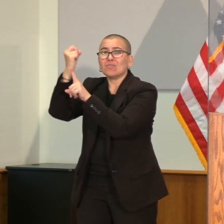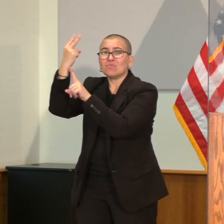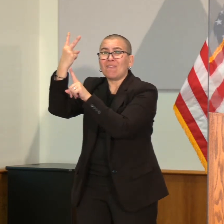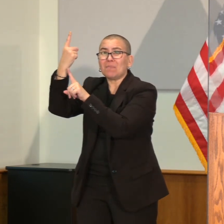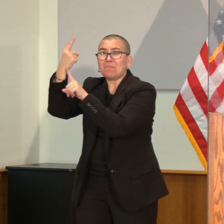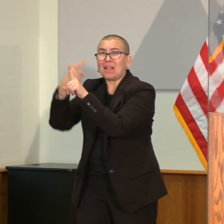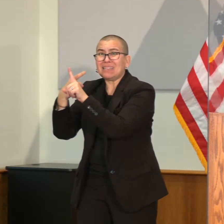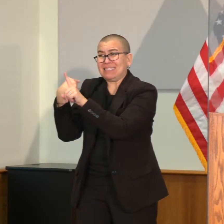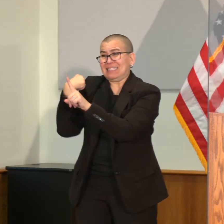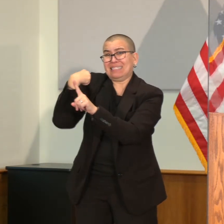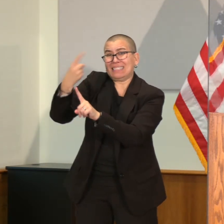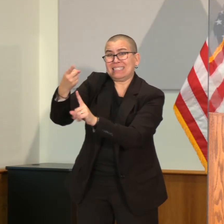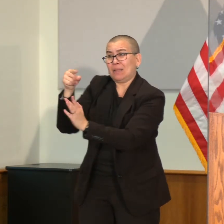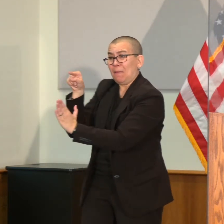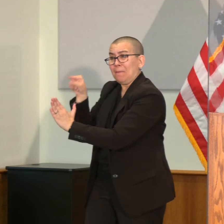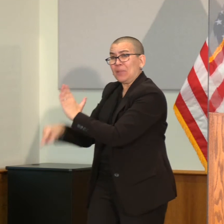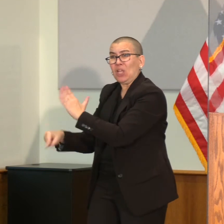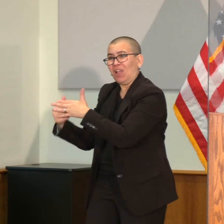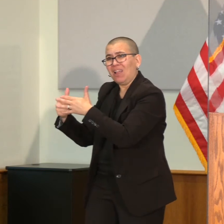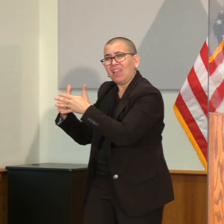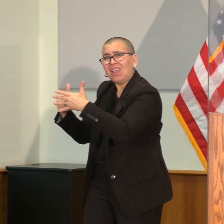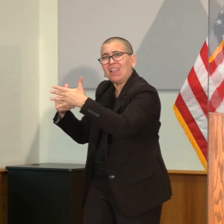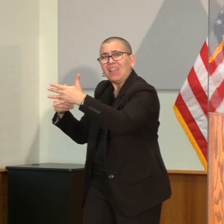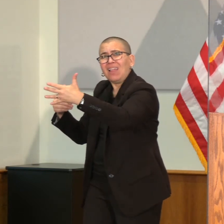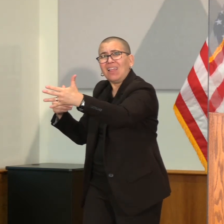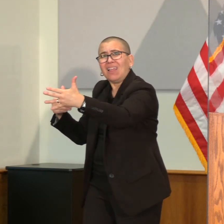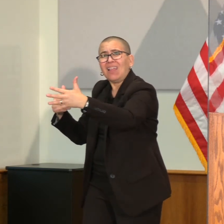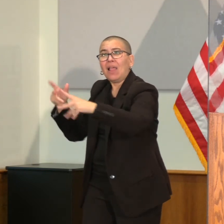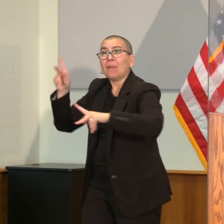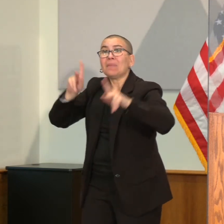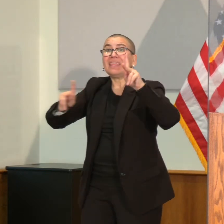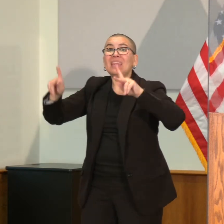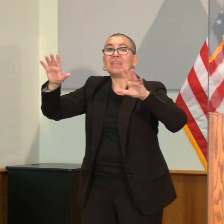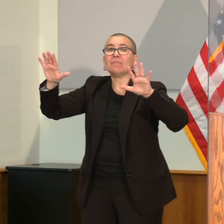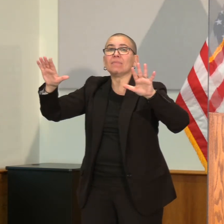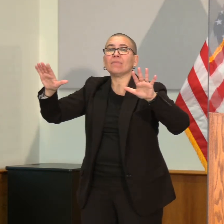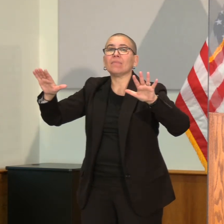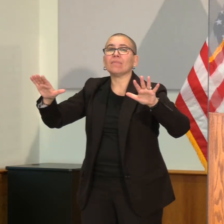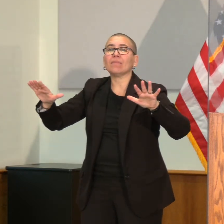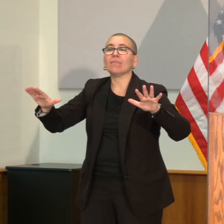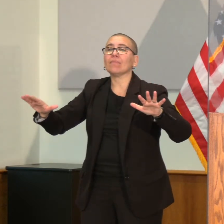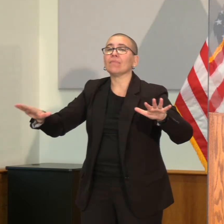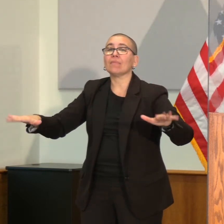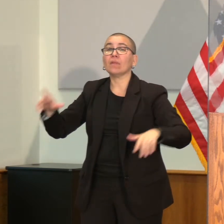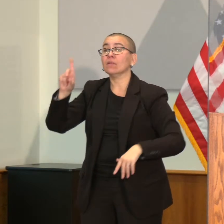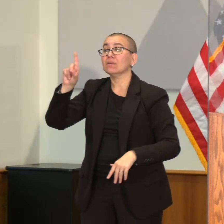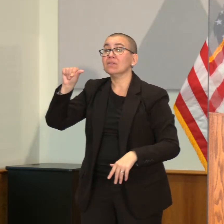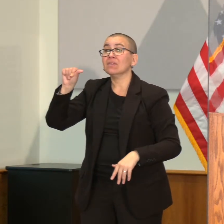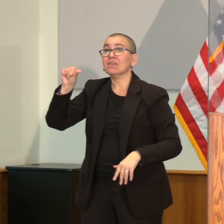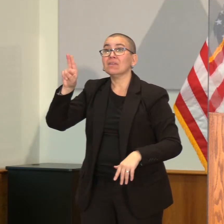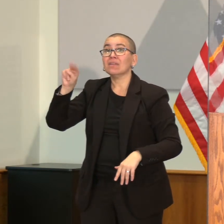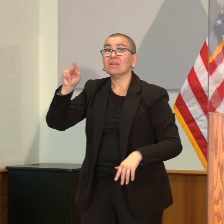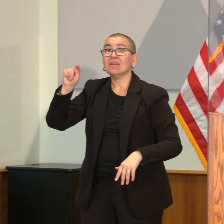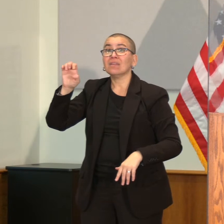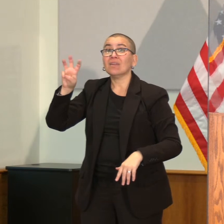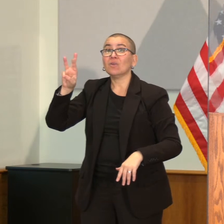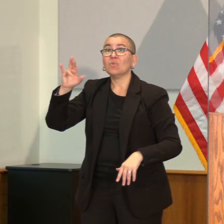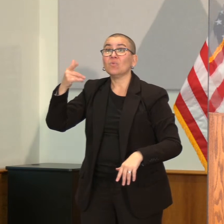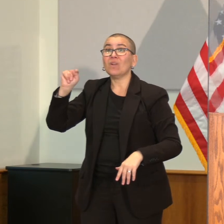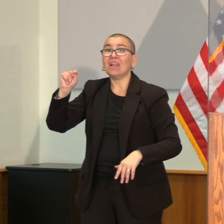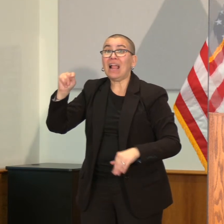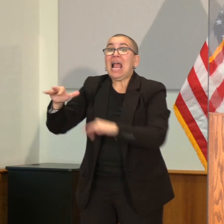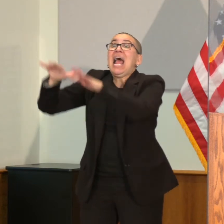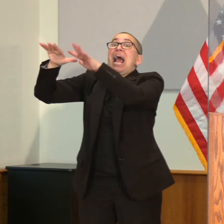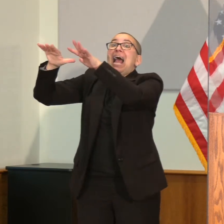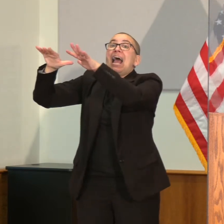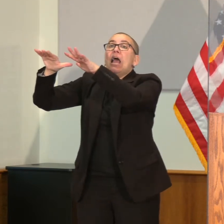state. That bore out with Dante Wright, and I want to see that stop happening. I believe we have bills in this measure that